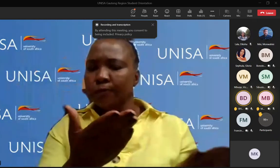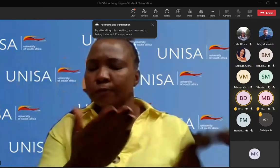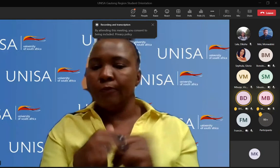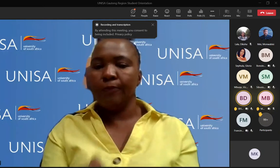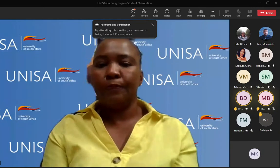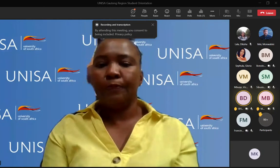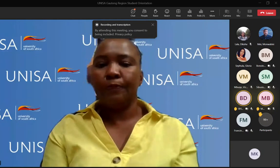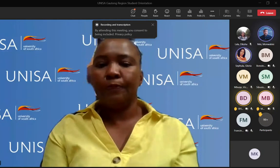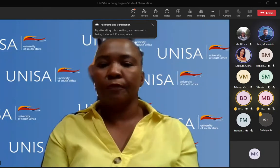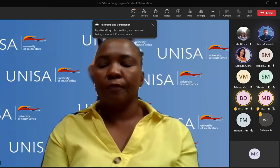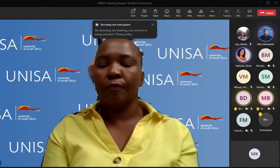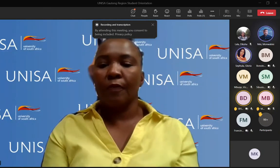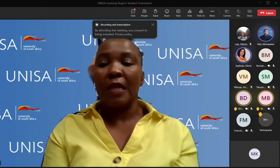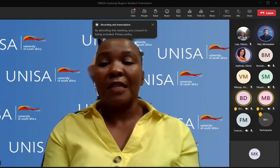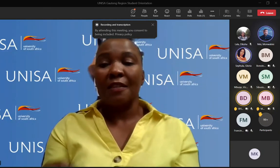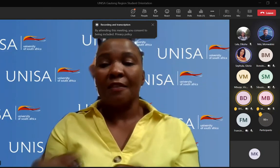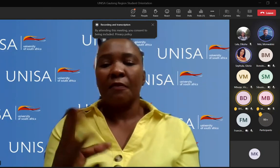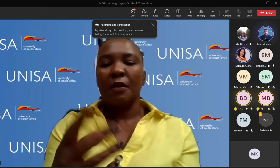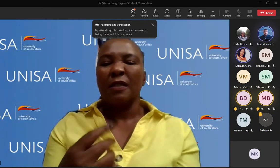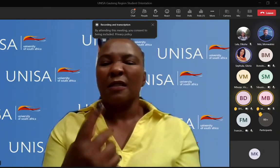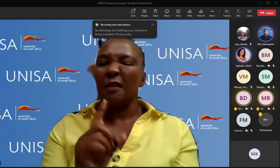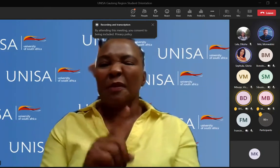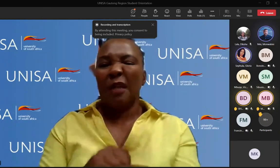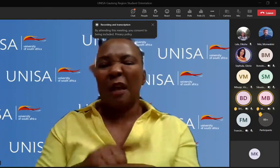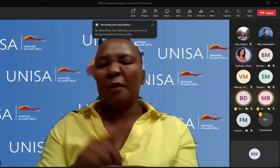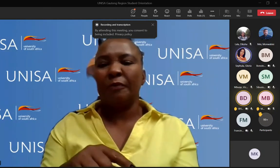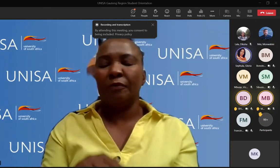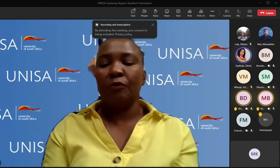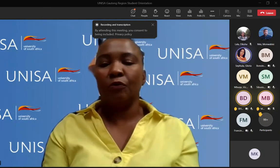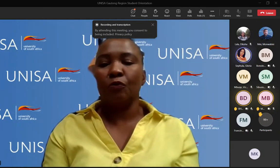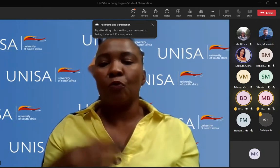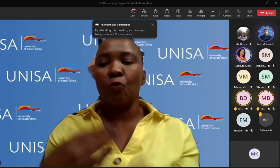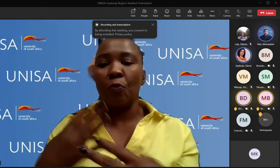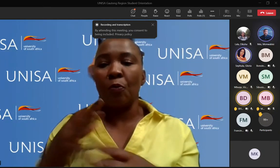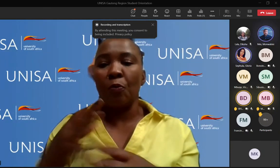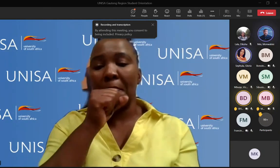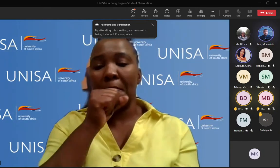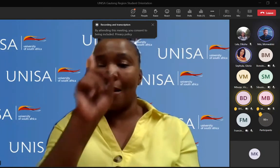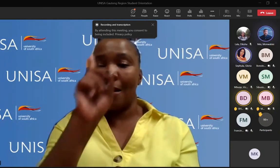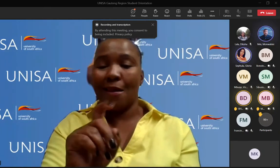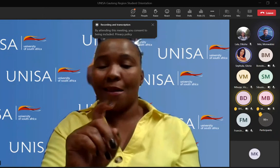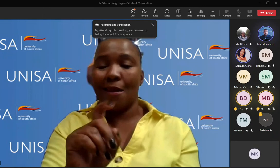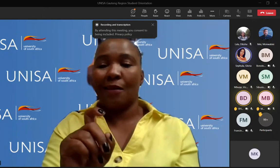let us give him a moment so you can unmute and ask his question